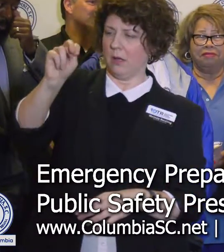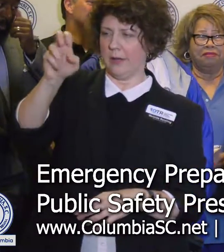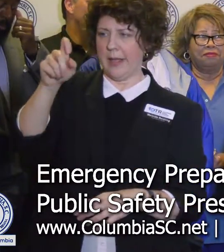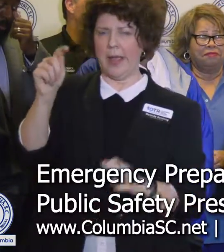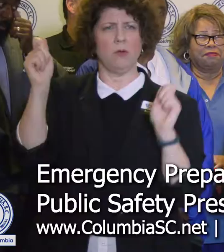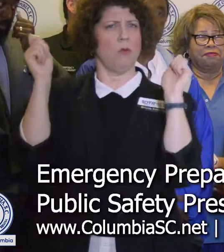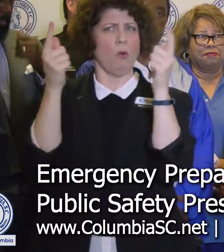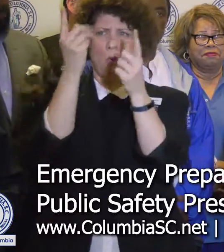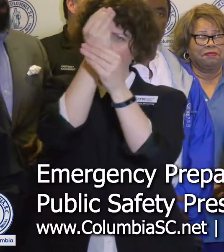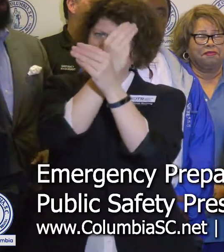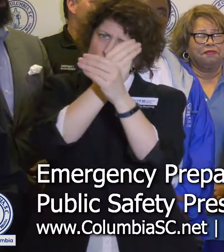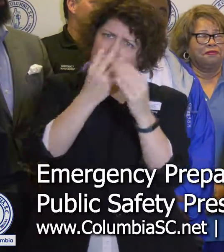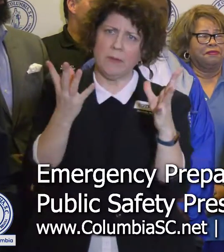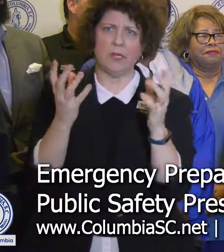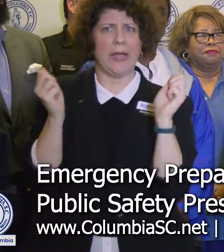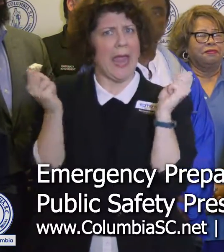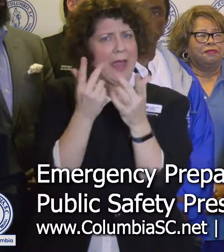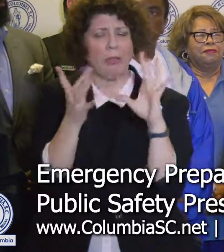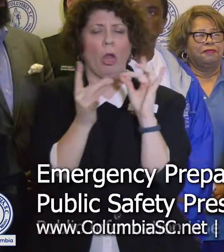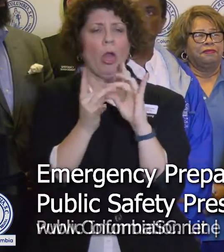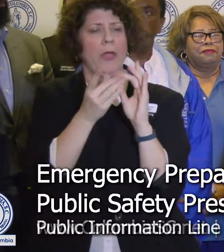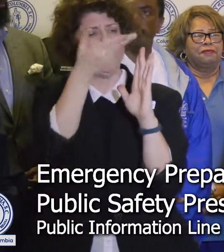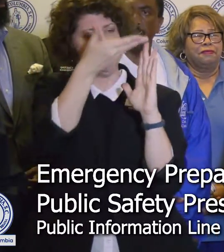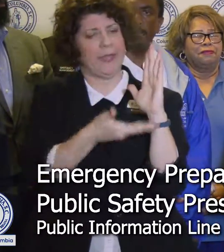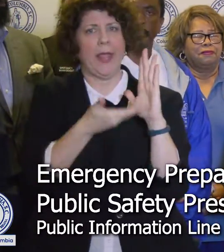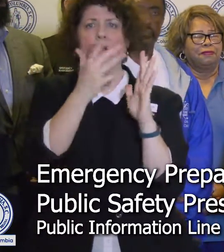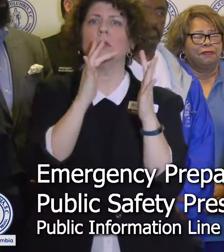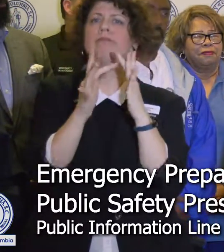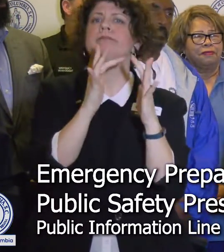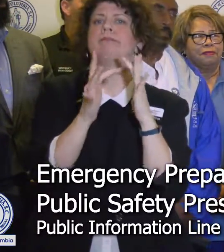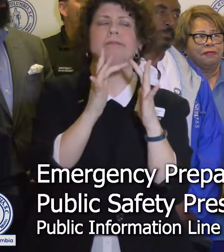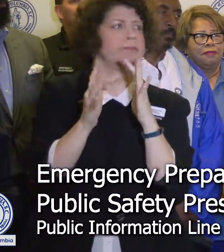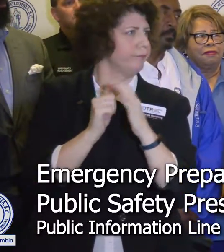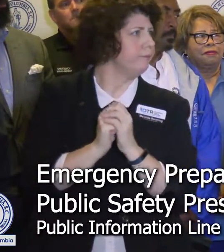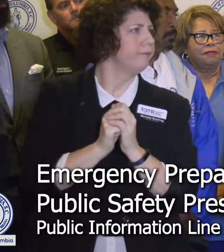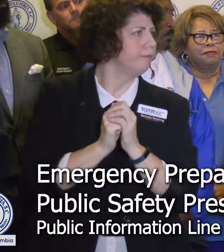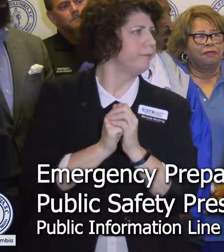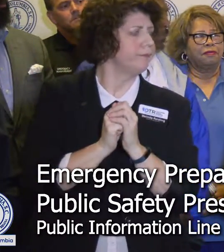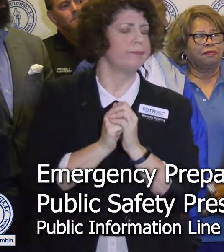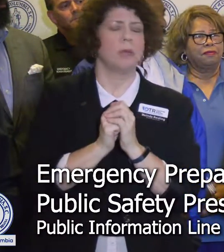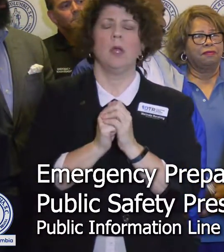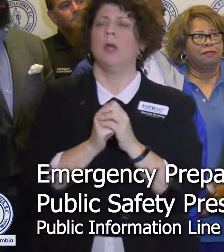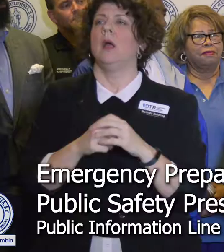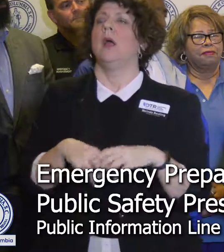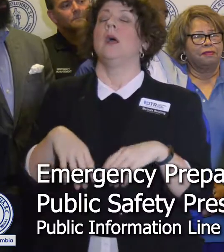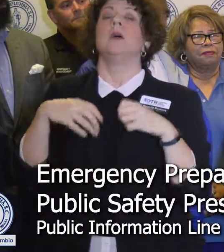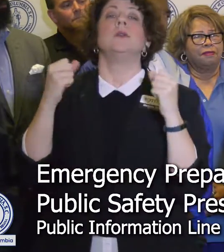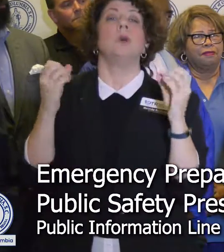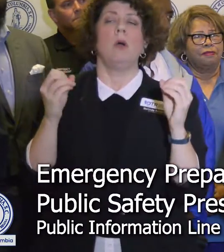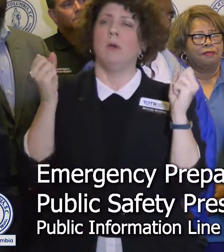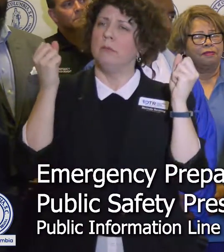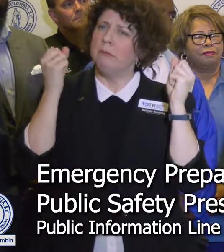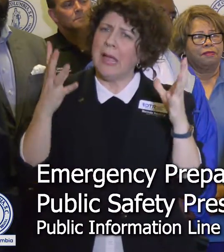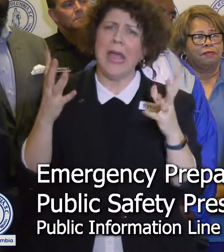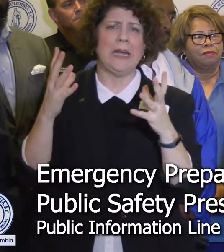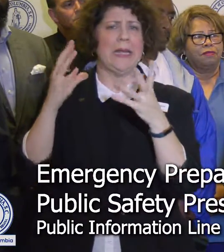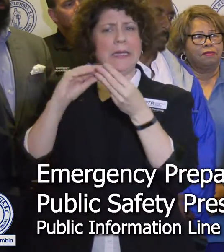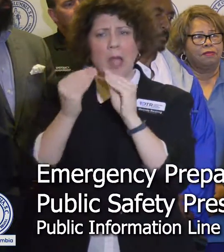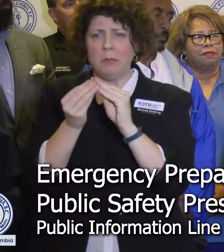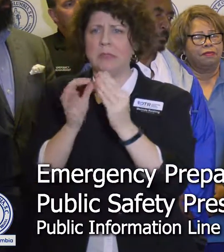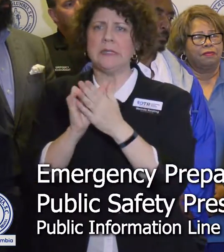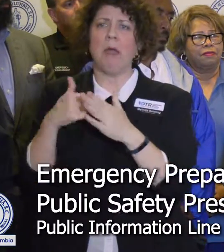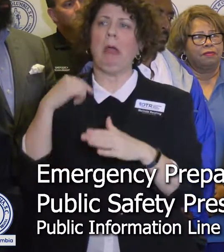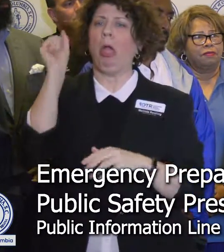of this information we just shared is there in a collective fashion as an incident response briefing. So many of the numbers we've